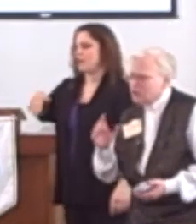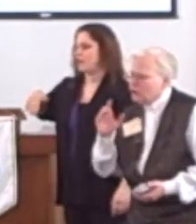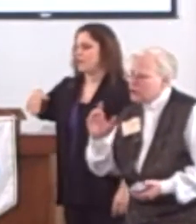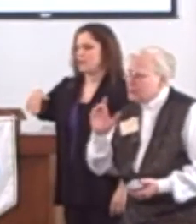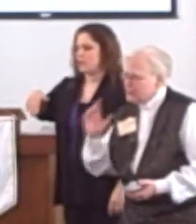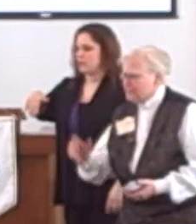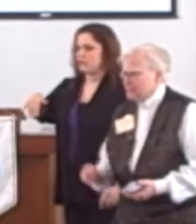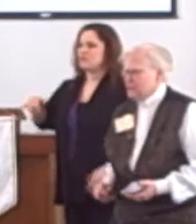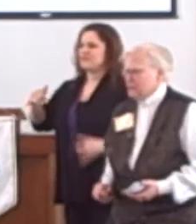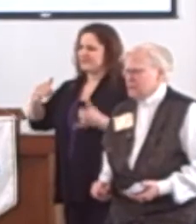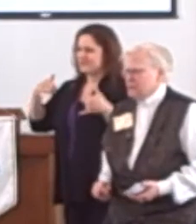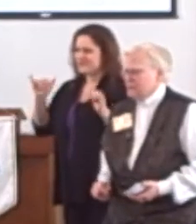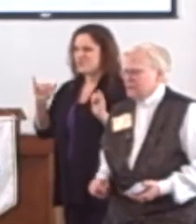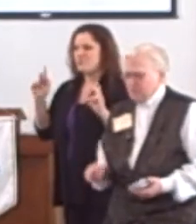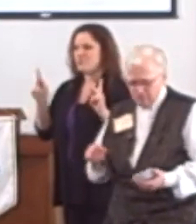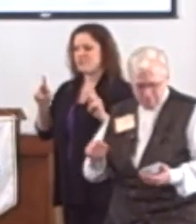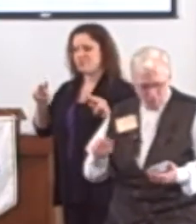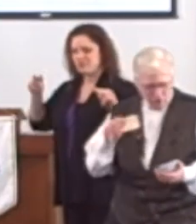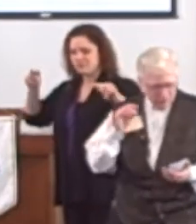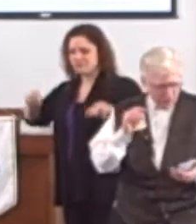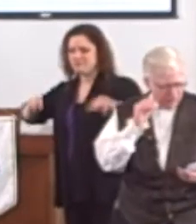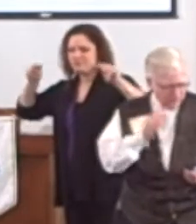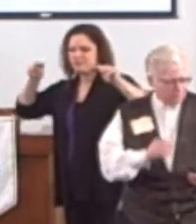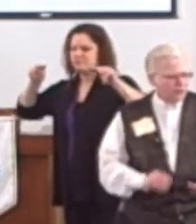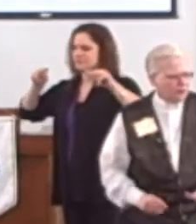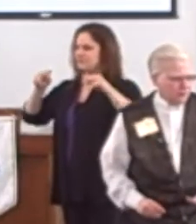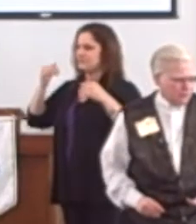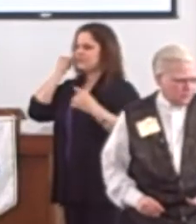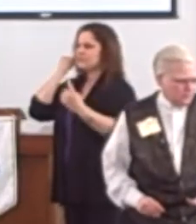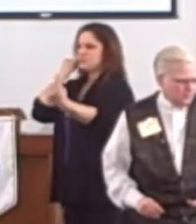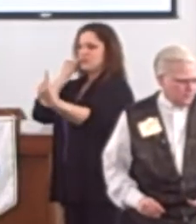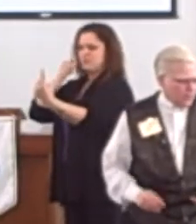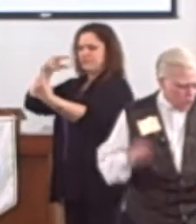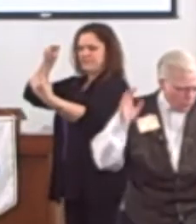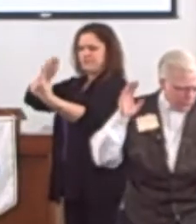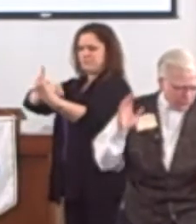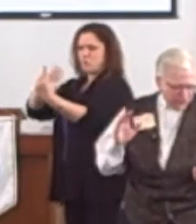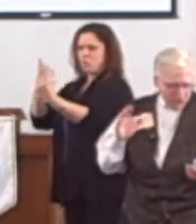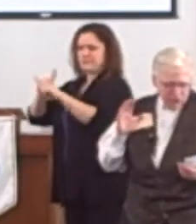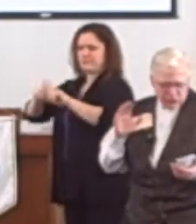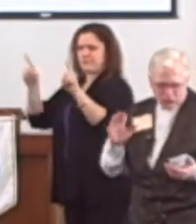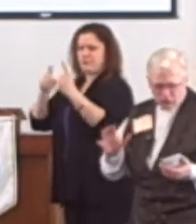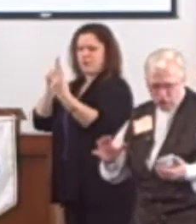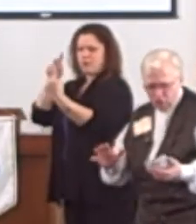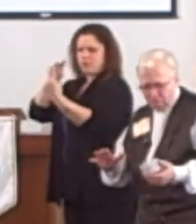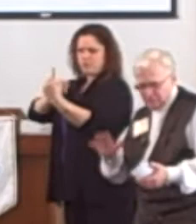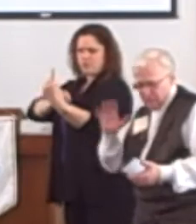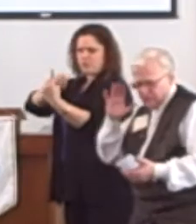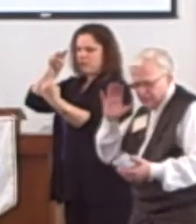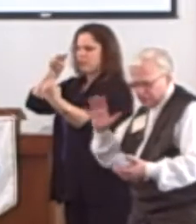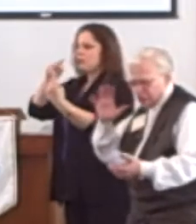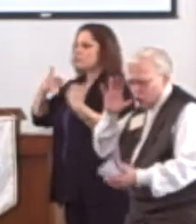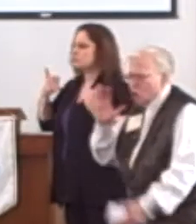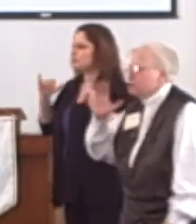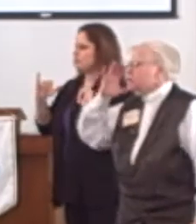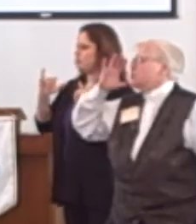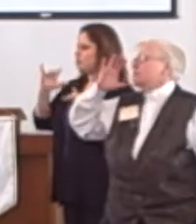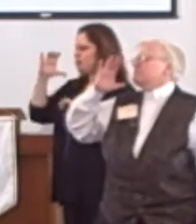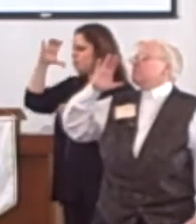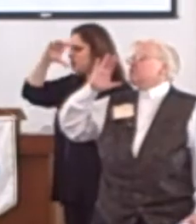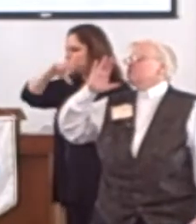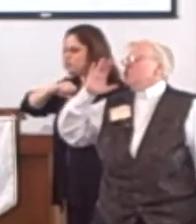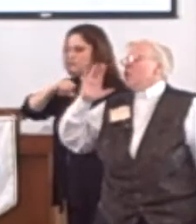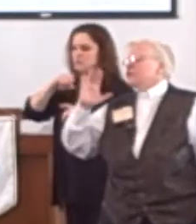We still look at differences before we look at similarities. We still assume that